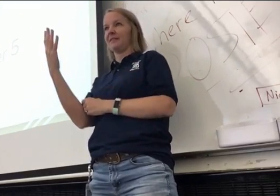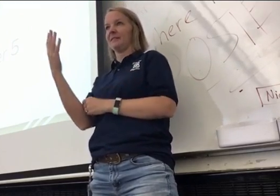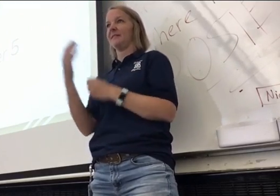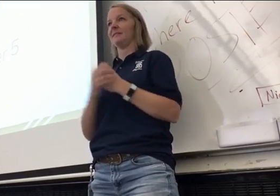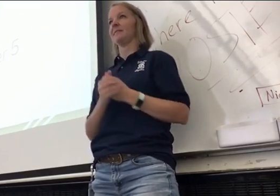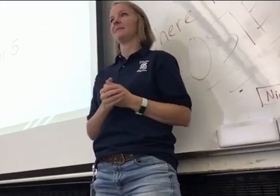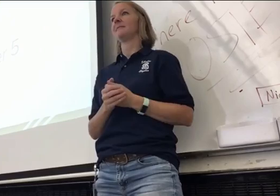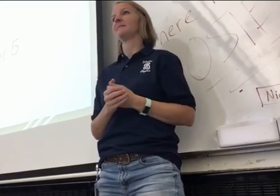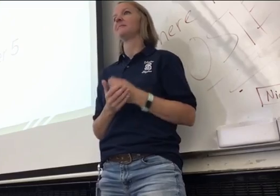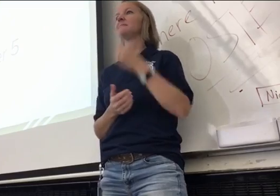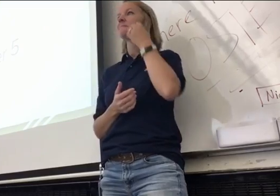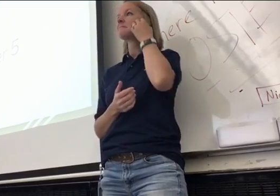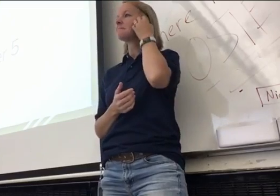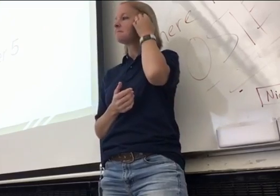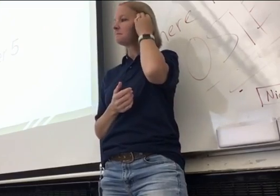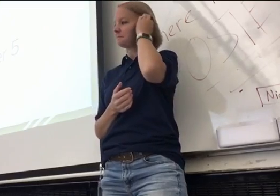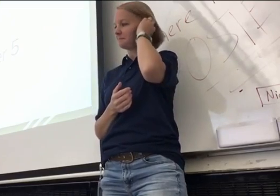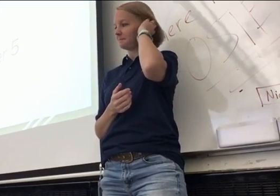5.